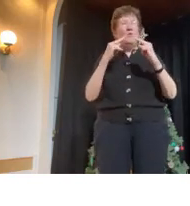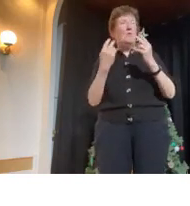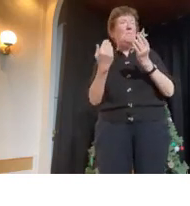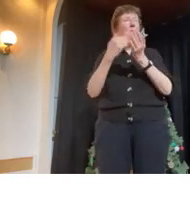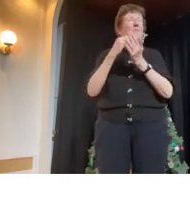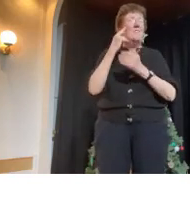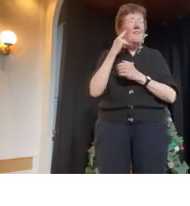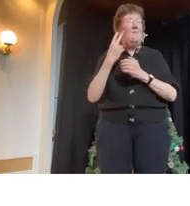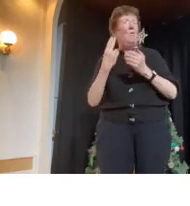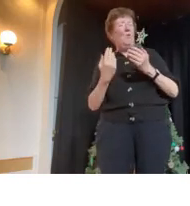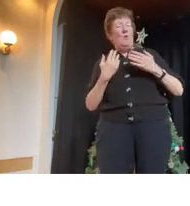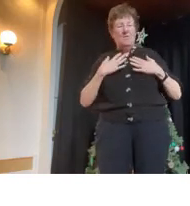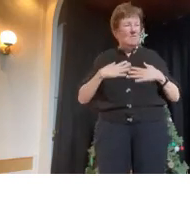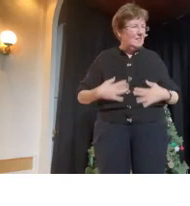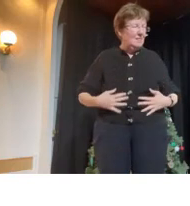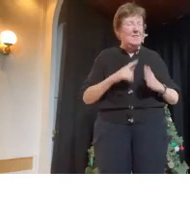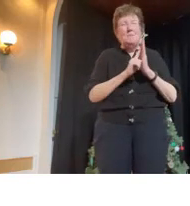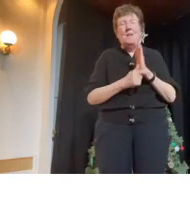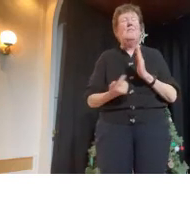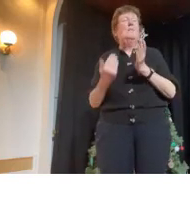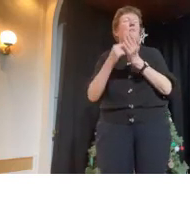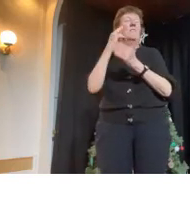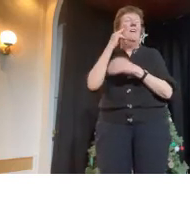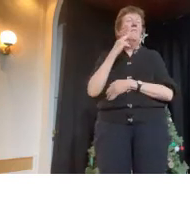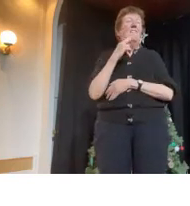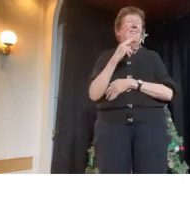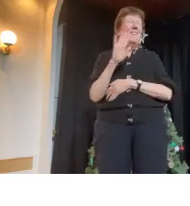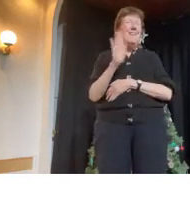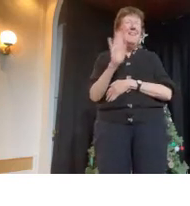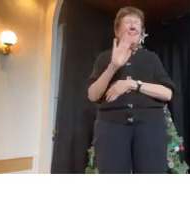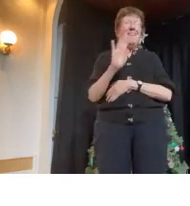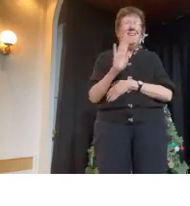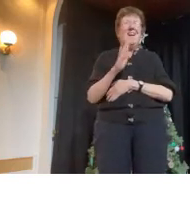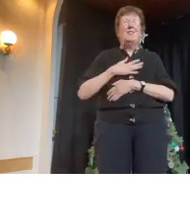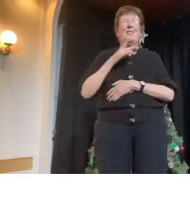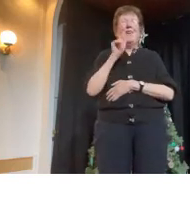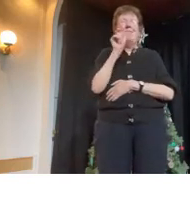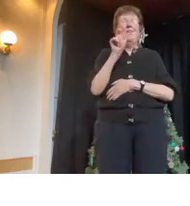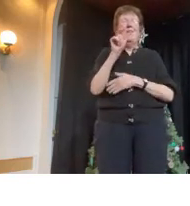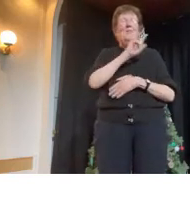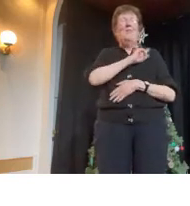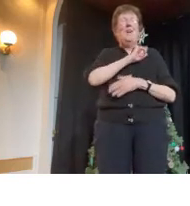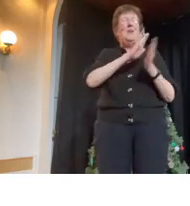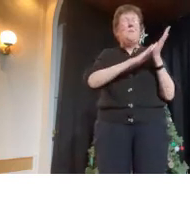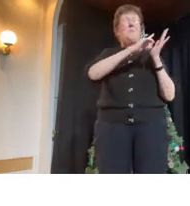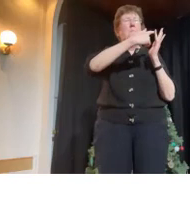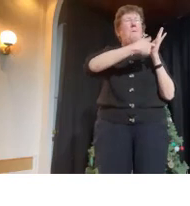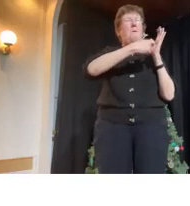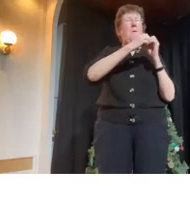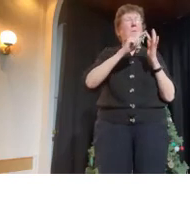term that means additional needs, maybe autism or physical disability, and it's usually, I don't like that